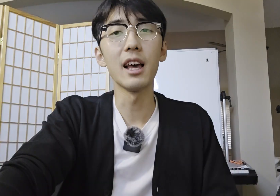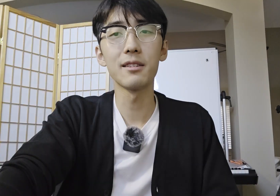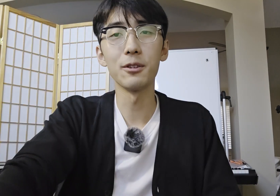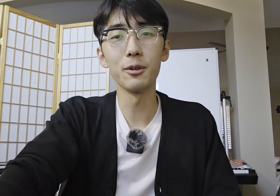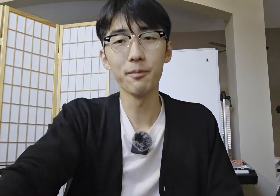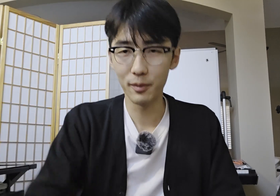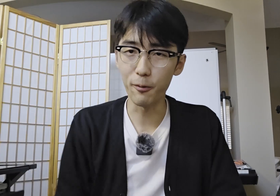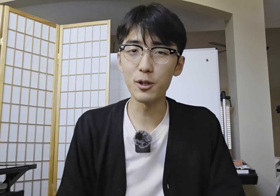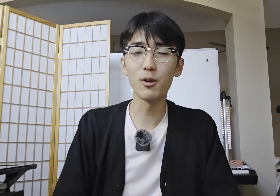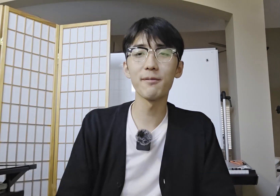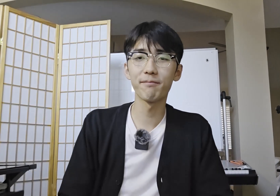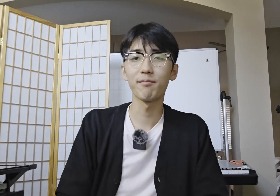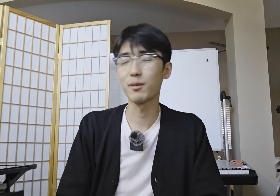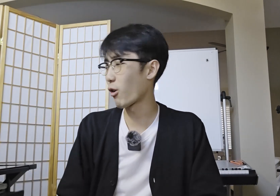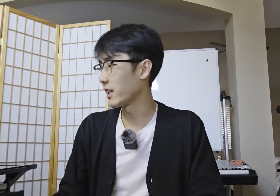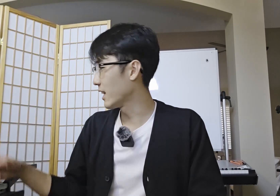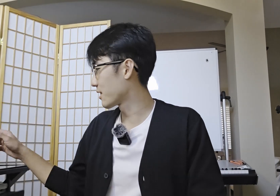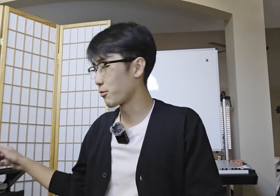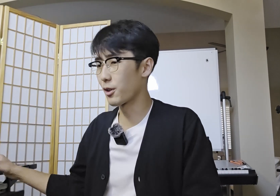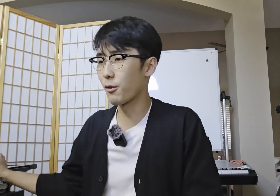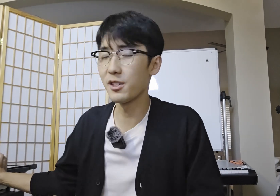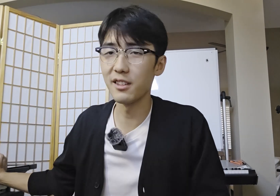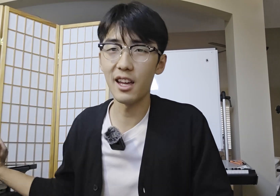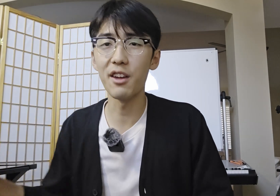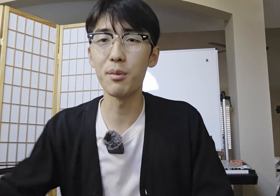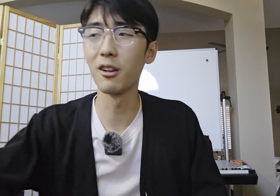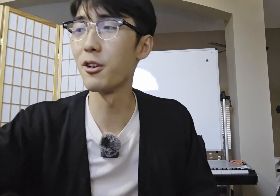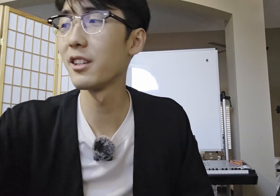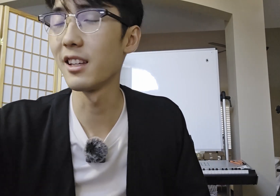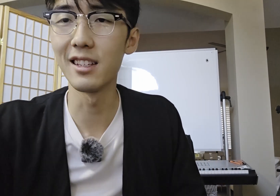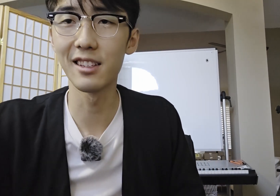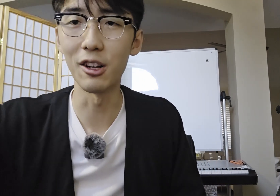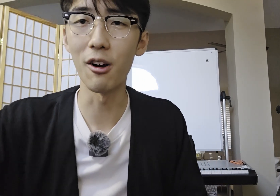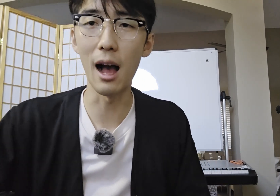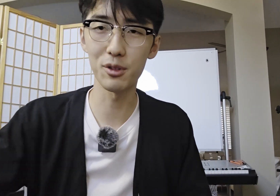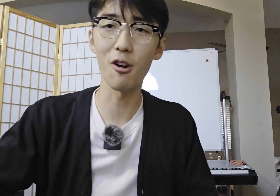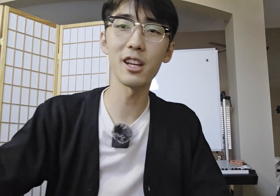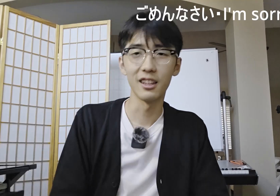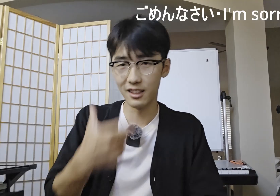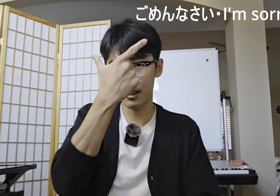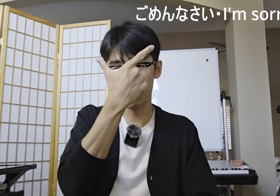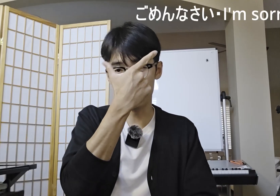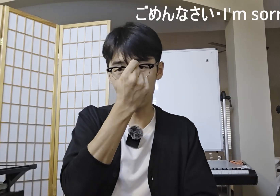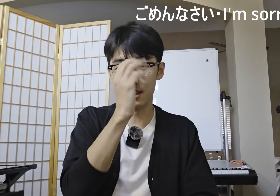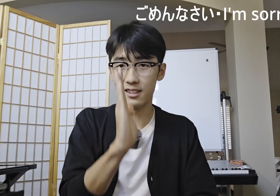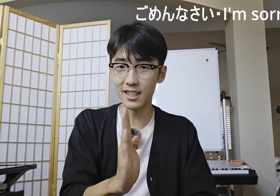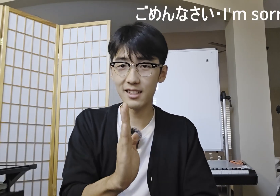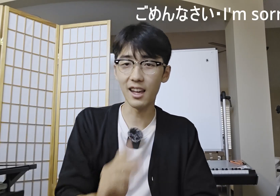Yeah, so the first one, probably the easiest one, the first thing is that everybody learn is, I'm sorry, which is this.